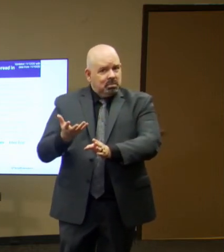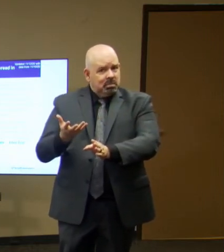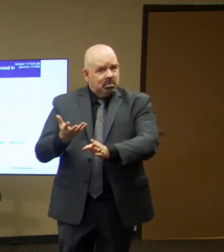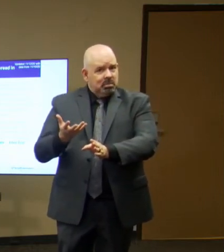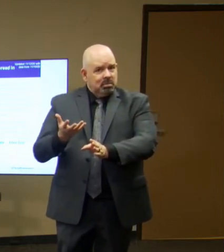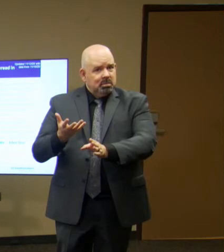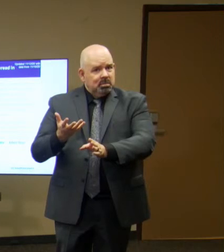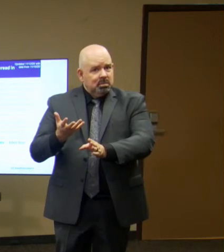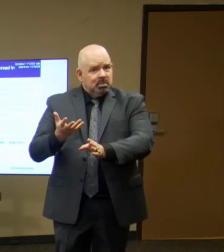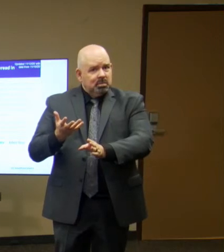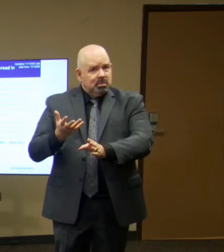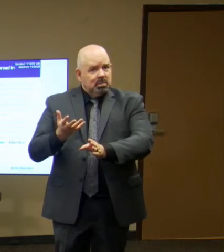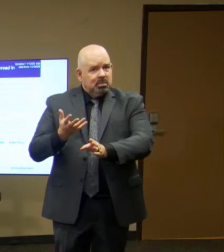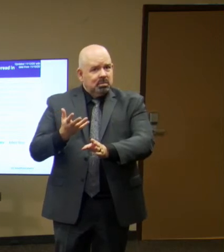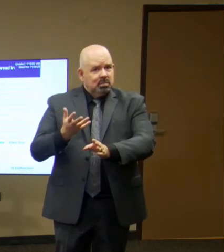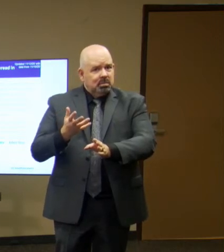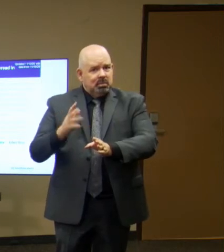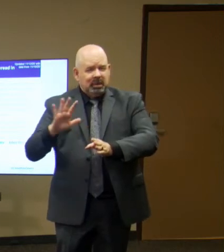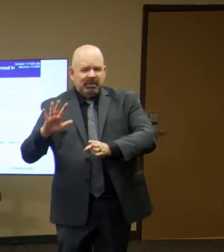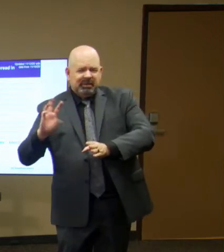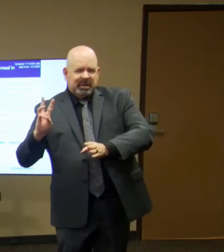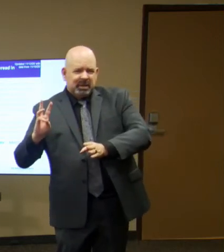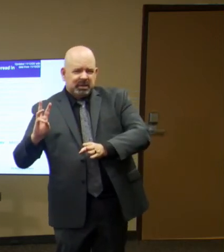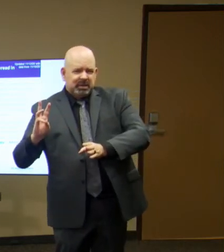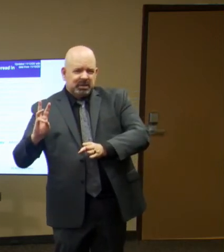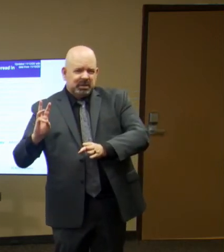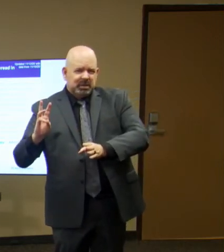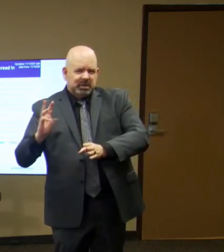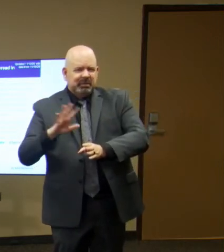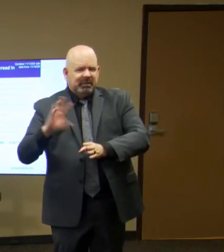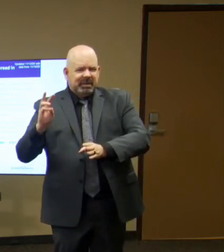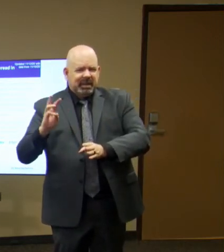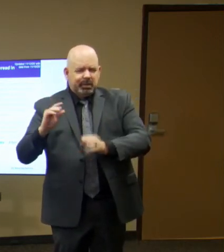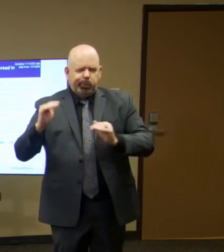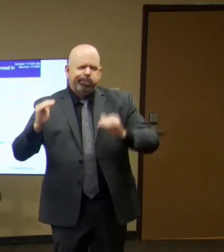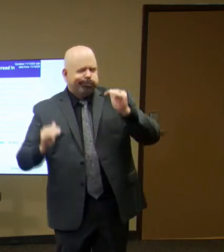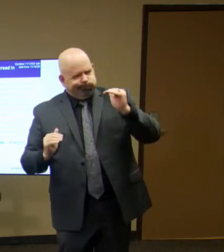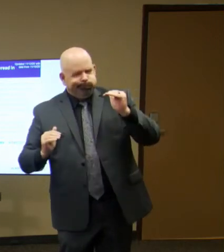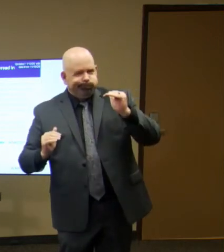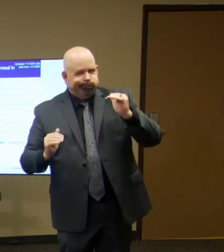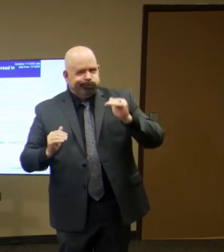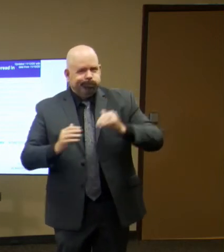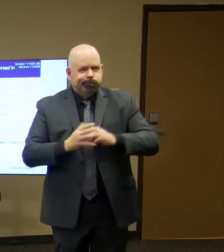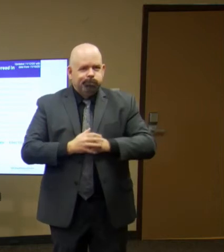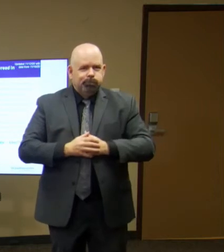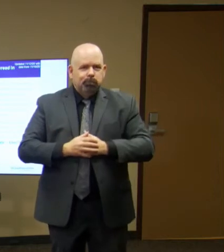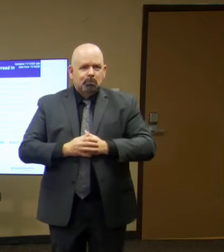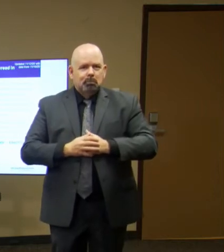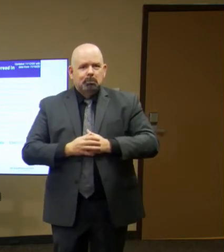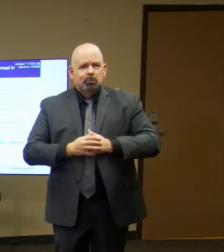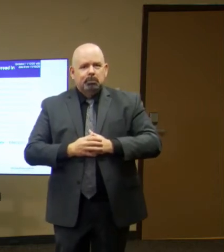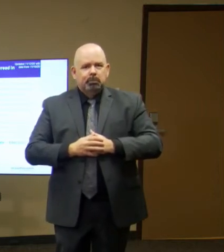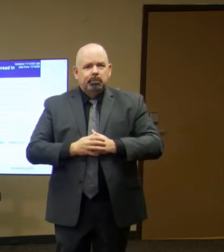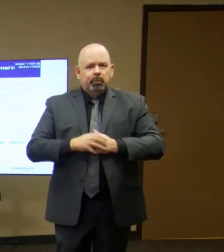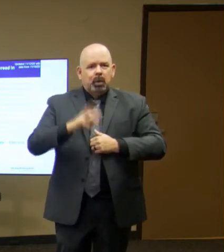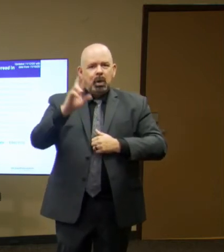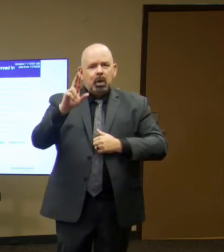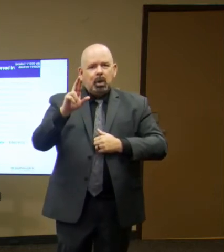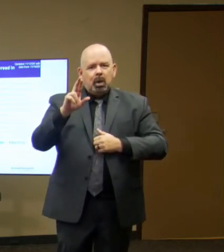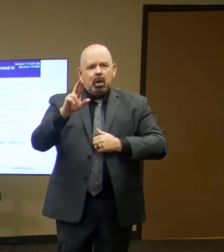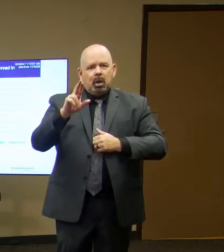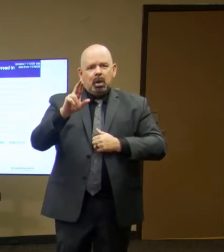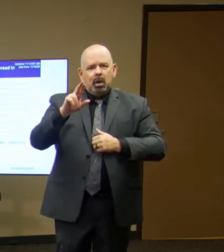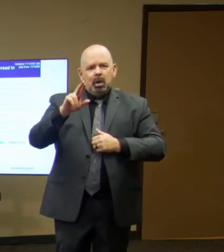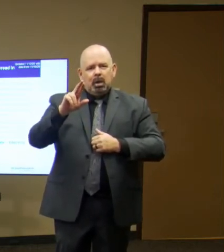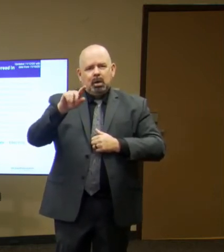and 56% where we are now is an R0 factor of 1.25.